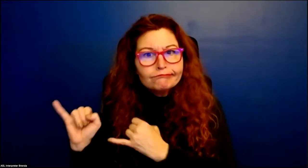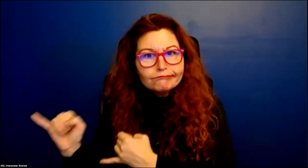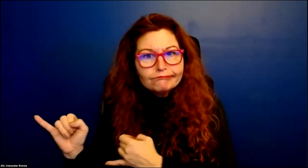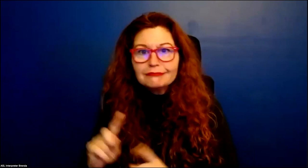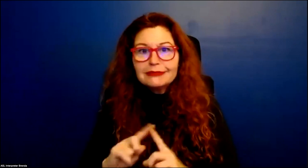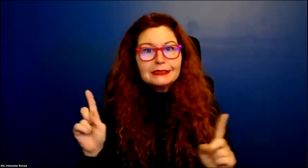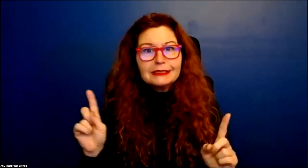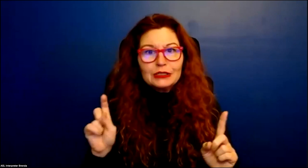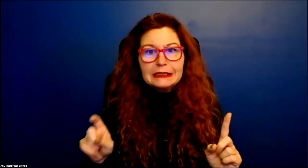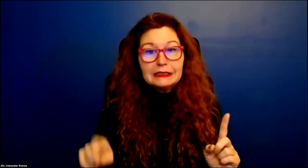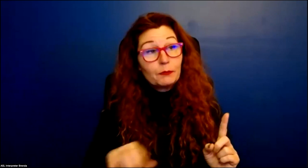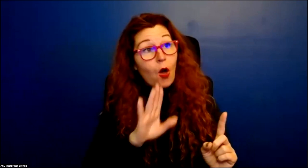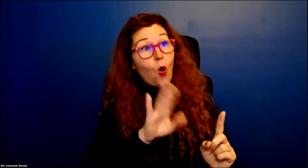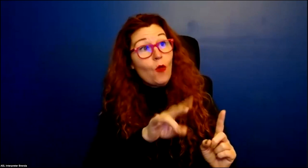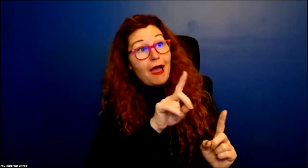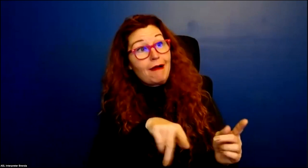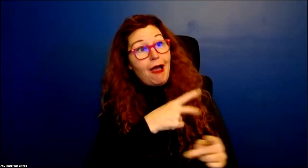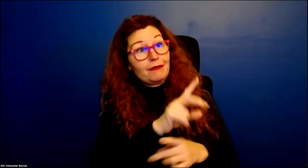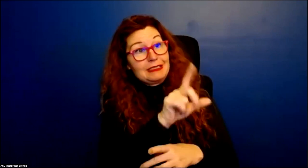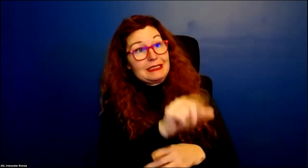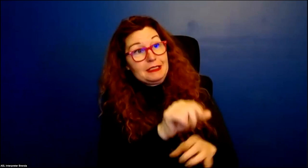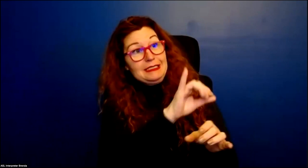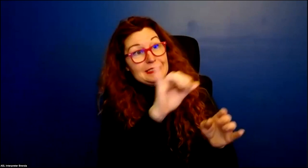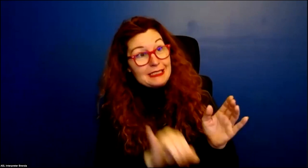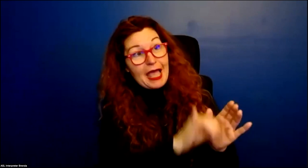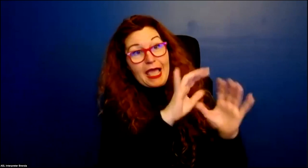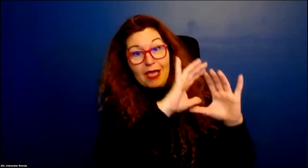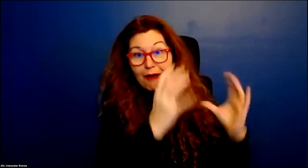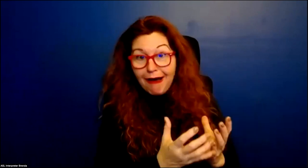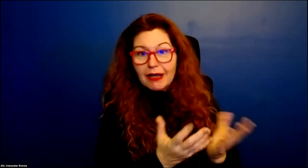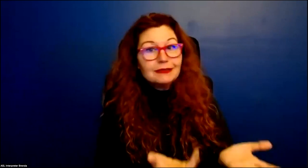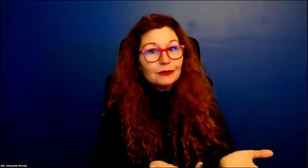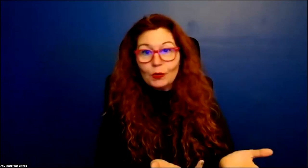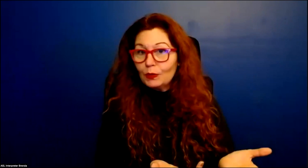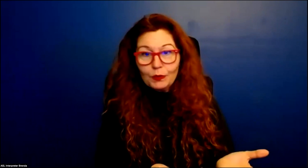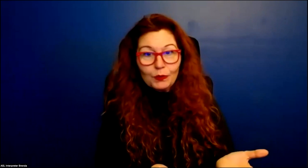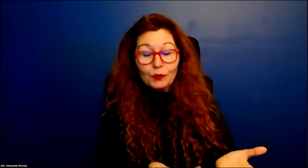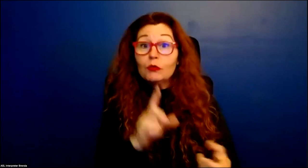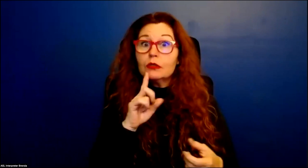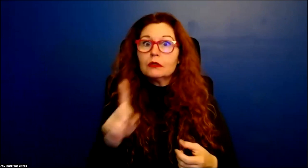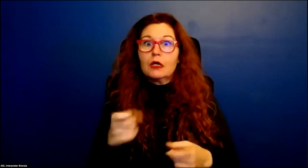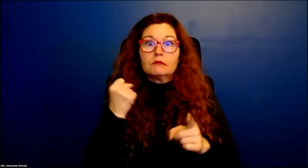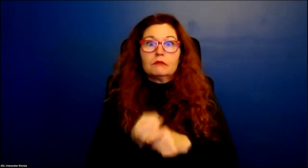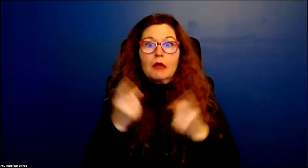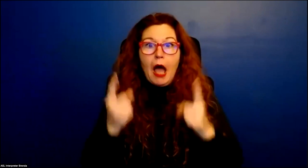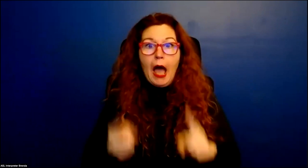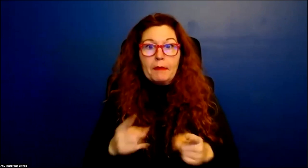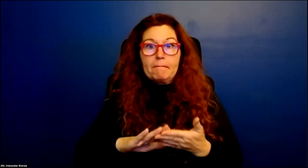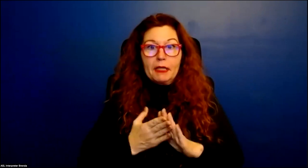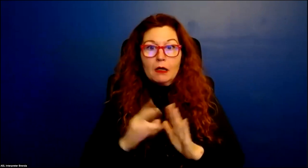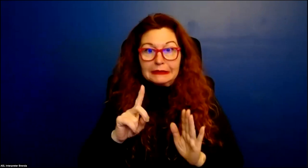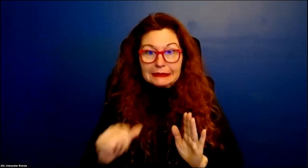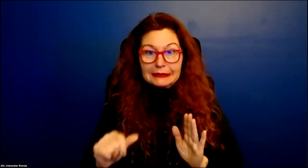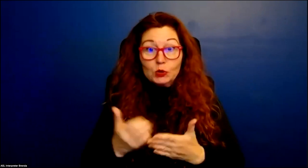when we are newly adjusting or new to our disability, we don't know what type of services, what type